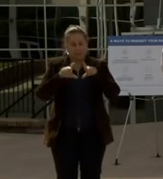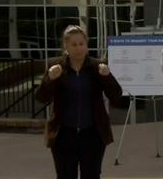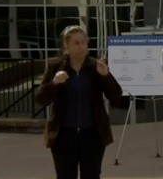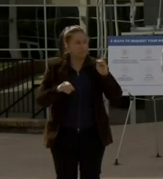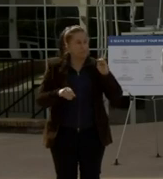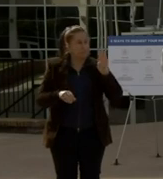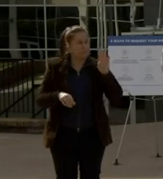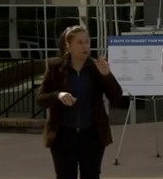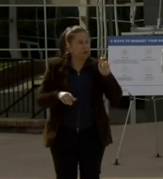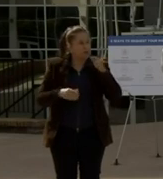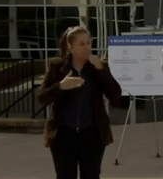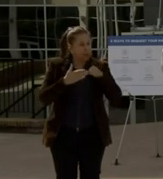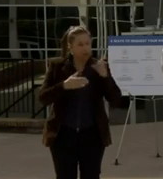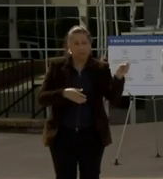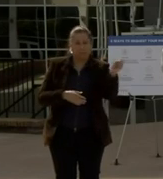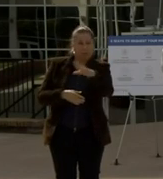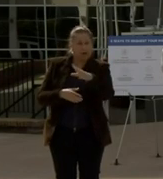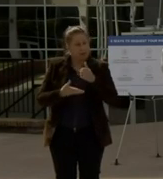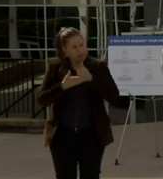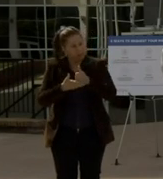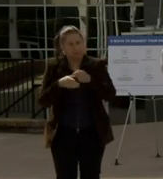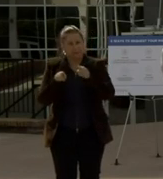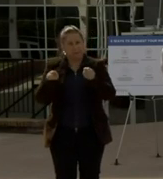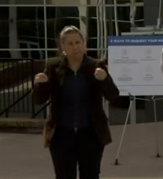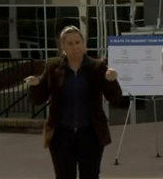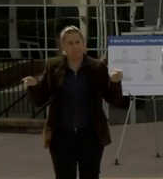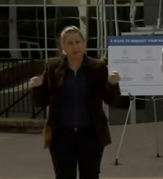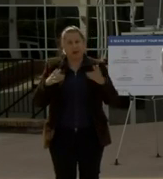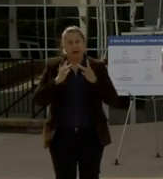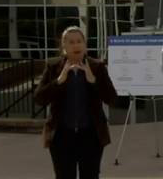internet and through technology and the app.